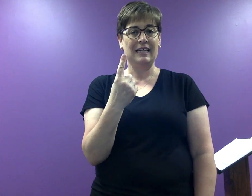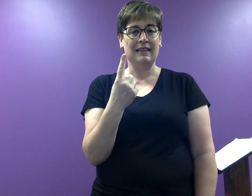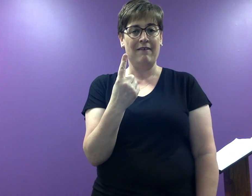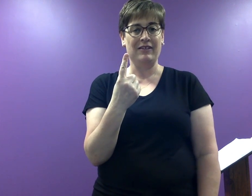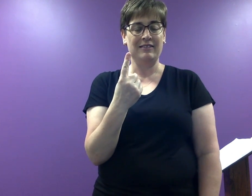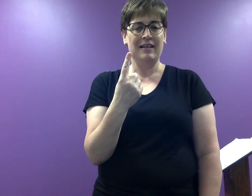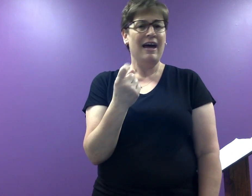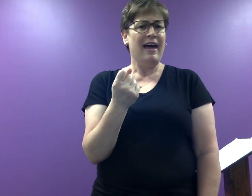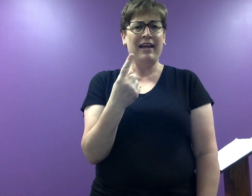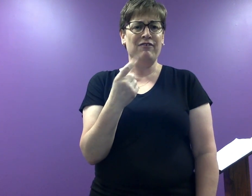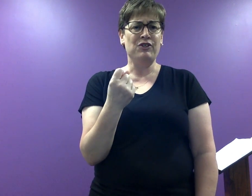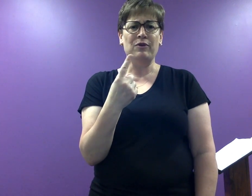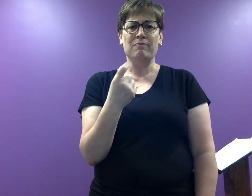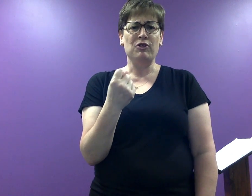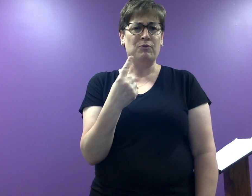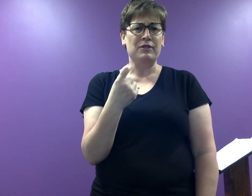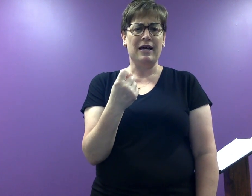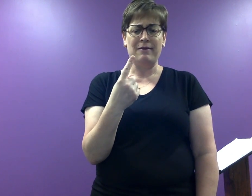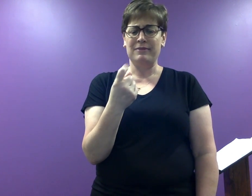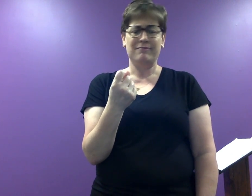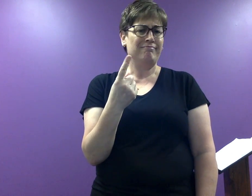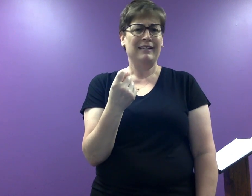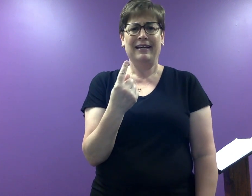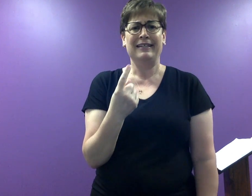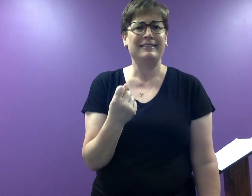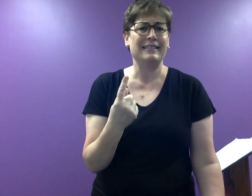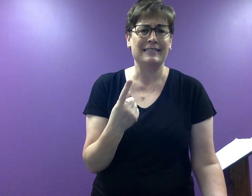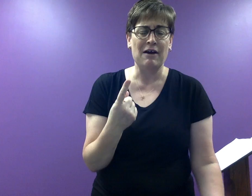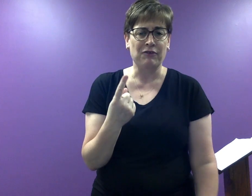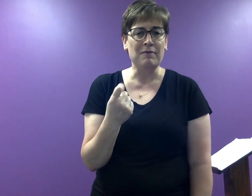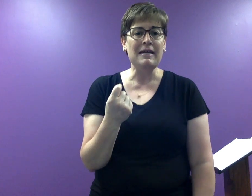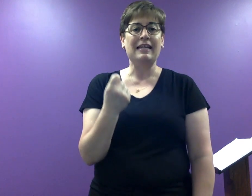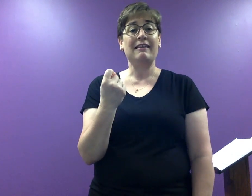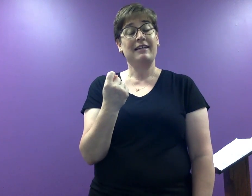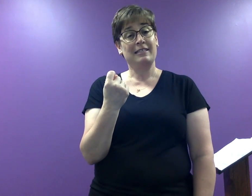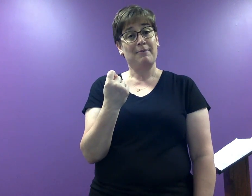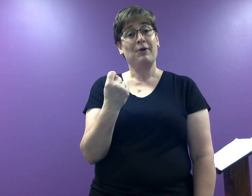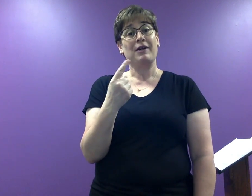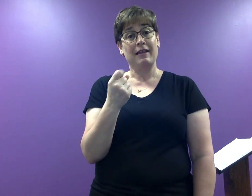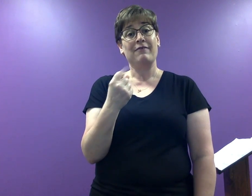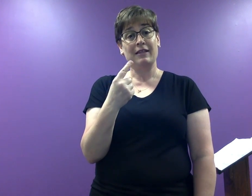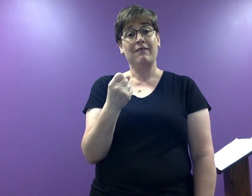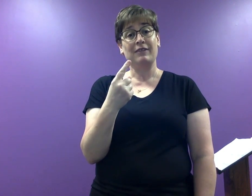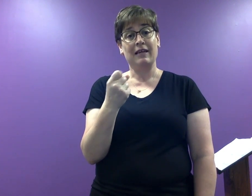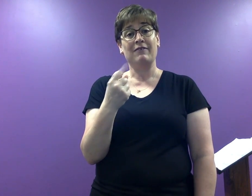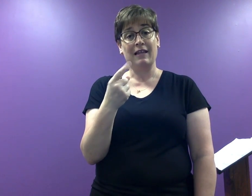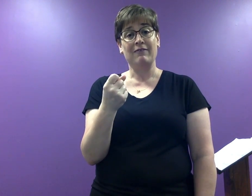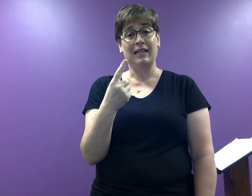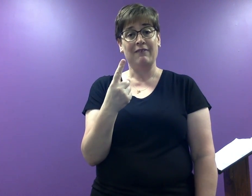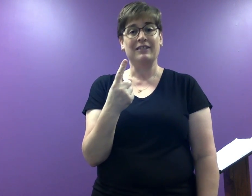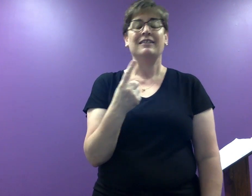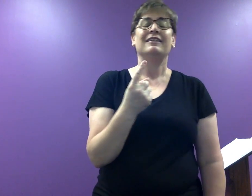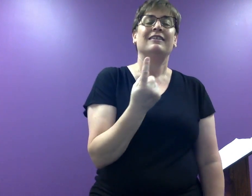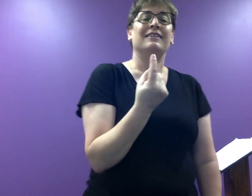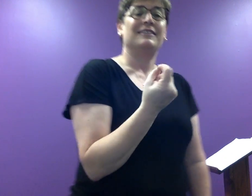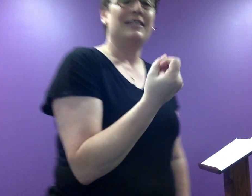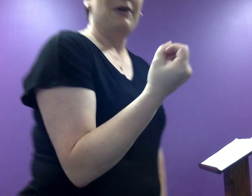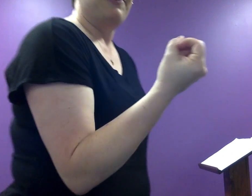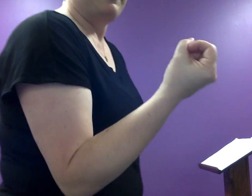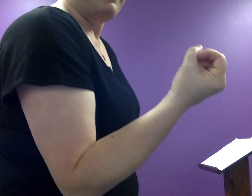11. And if you do it multiple times, it's not really meaning anything except you're going 11, 11, 11, 11, 11. So